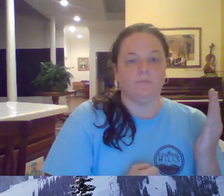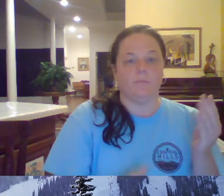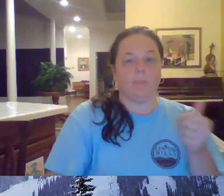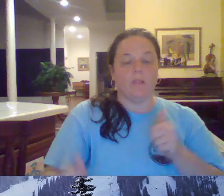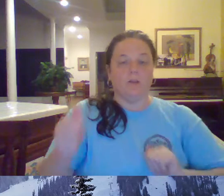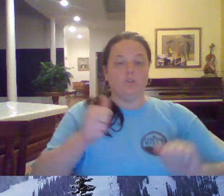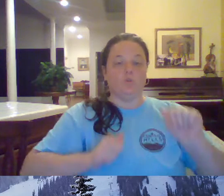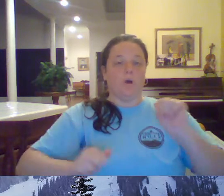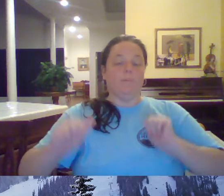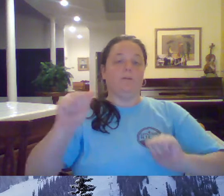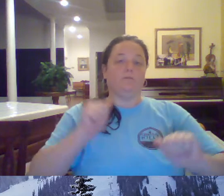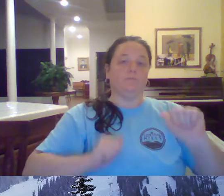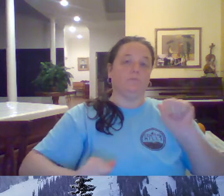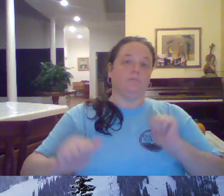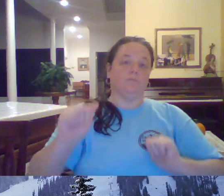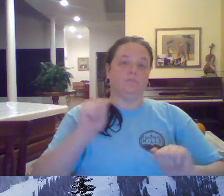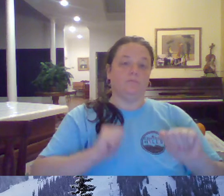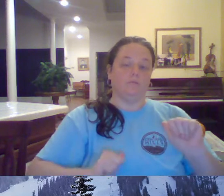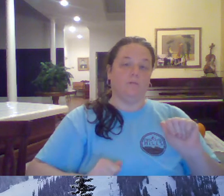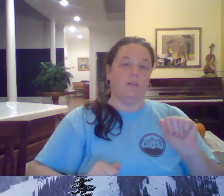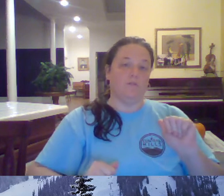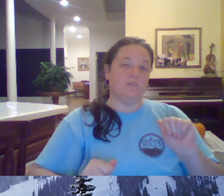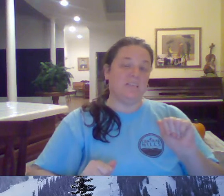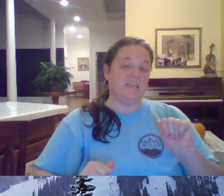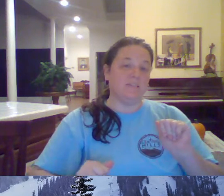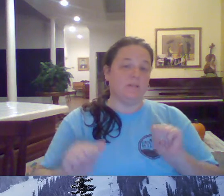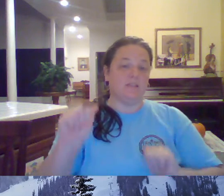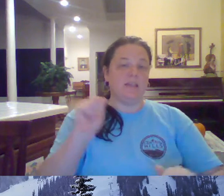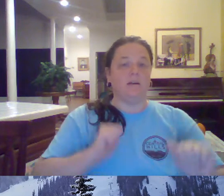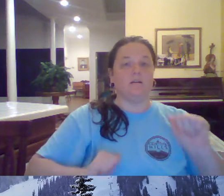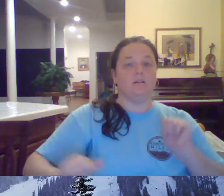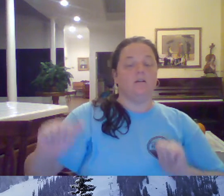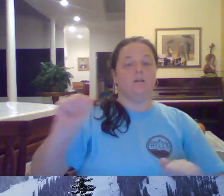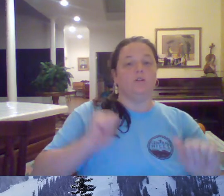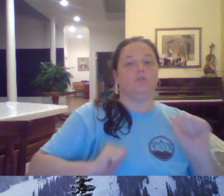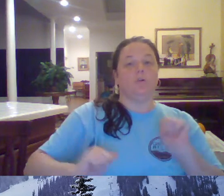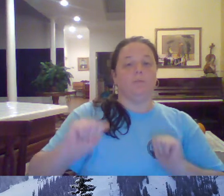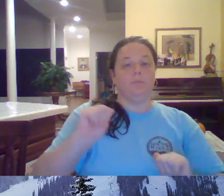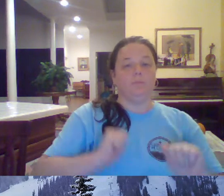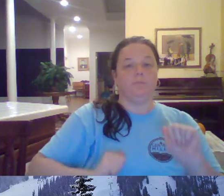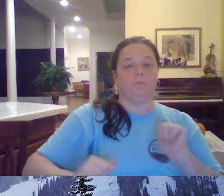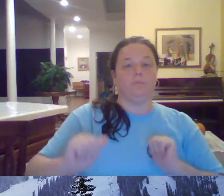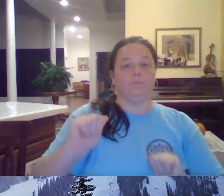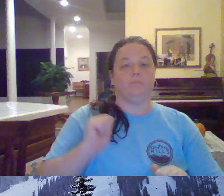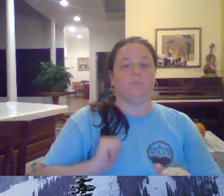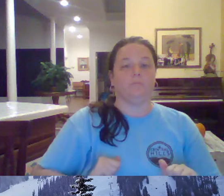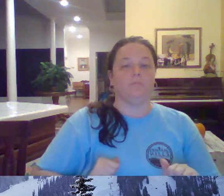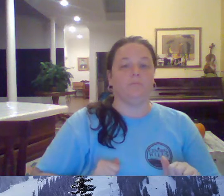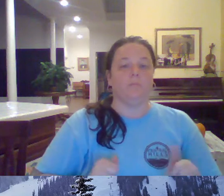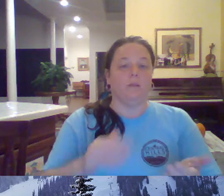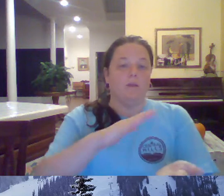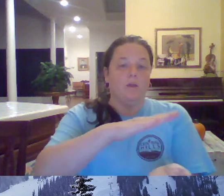Art, drama. If you use T's, it means theater. Drama.